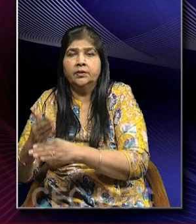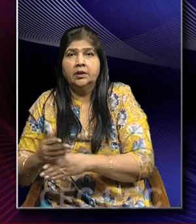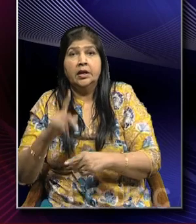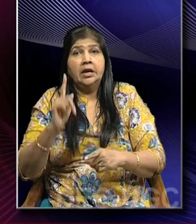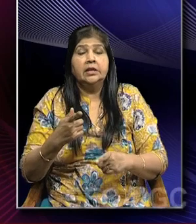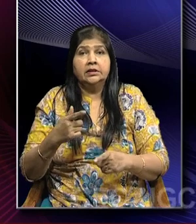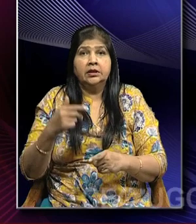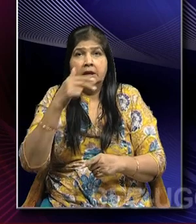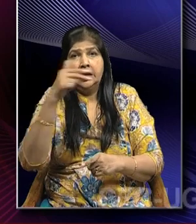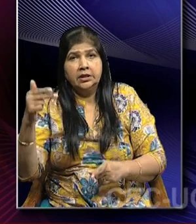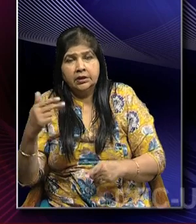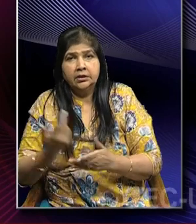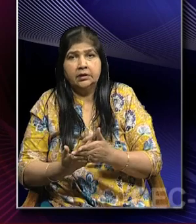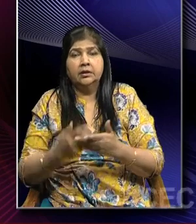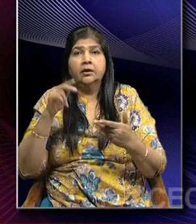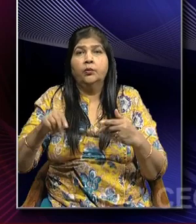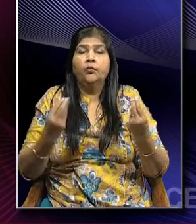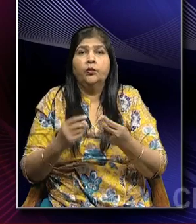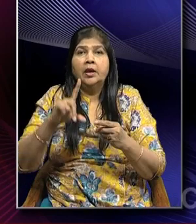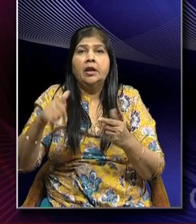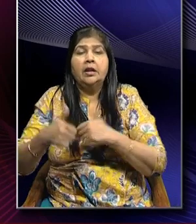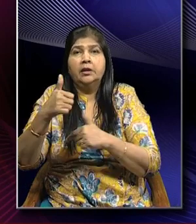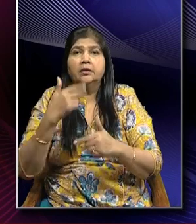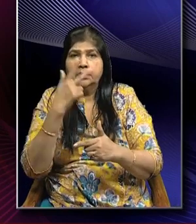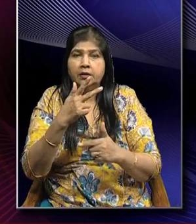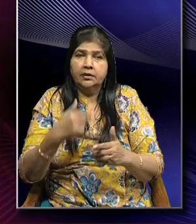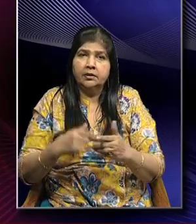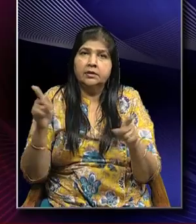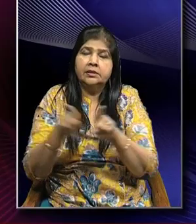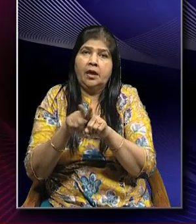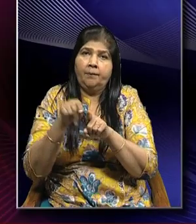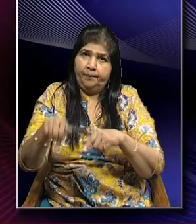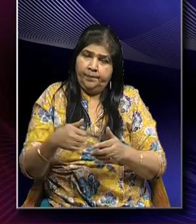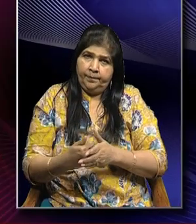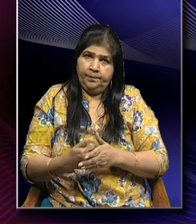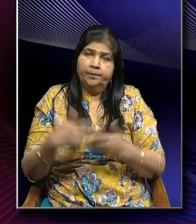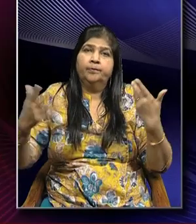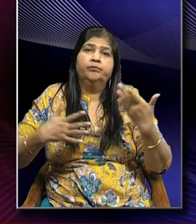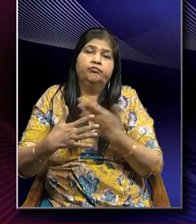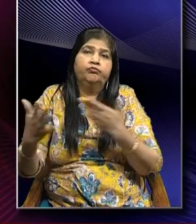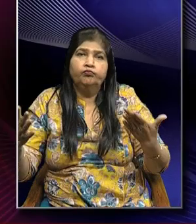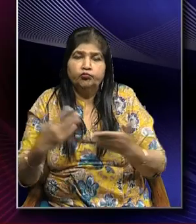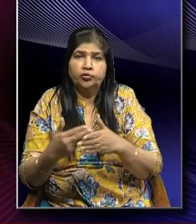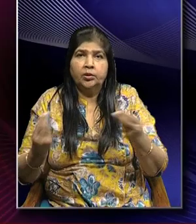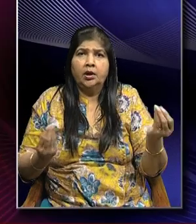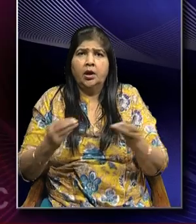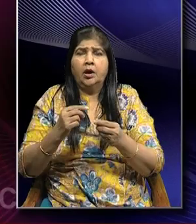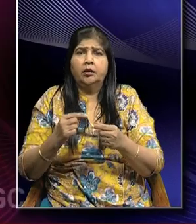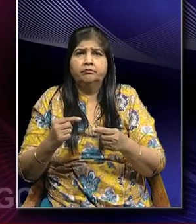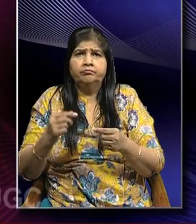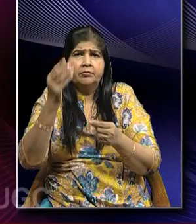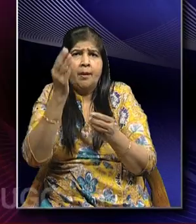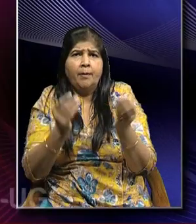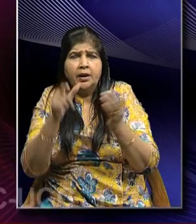essential indicators and of course the leadership indicators as well. So it is more quantified kind